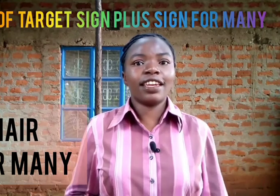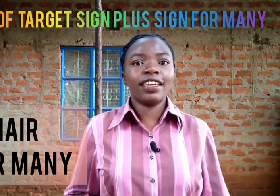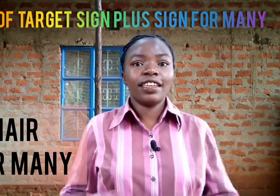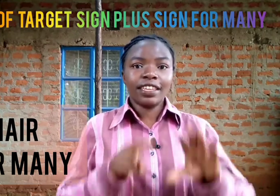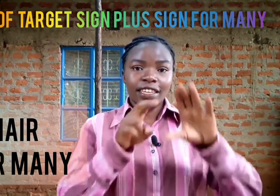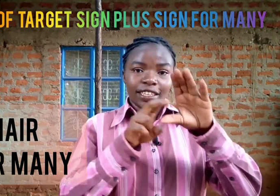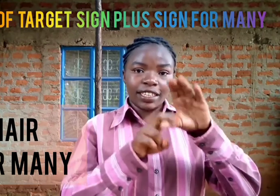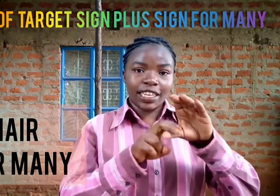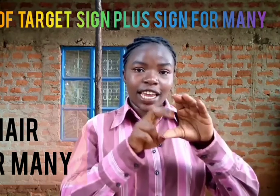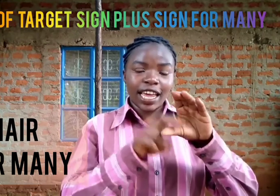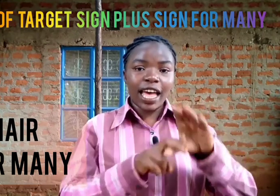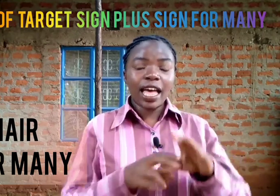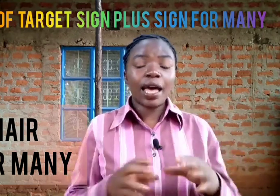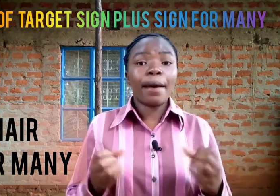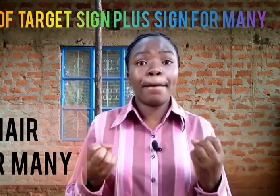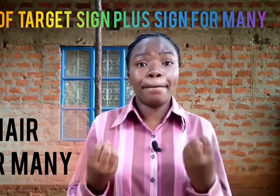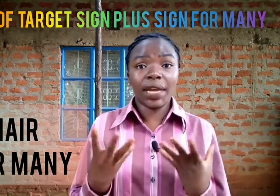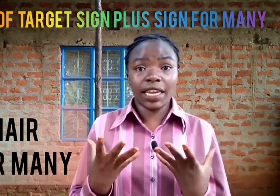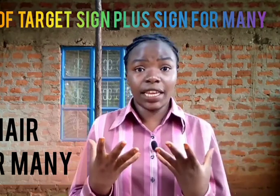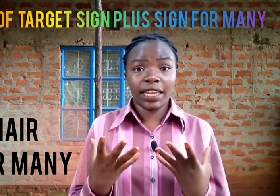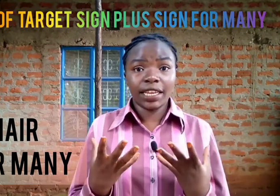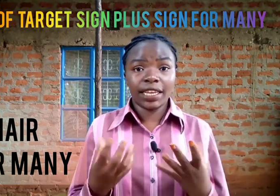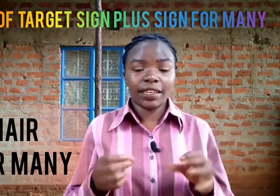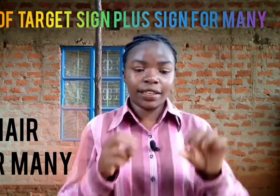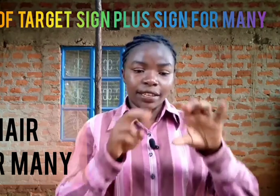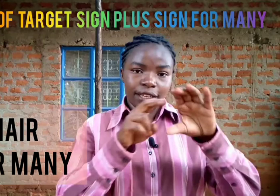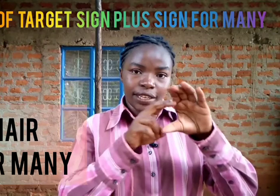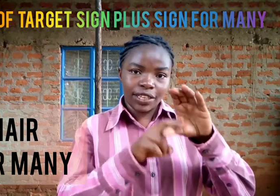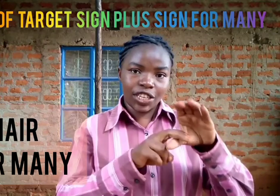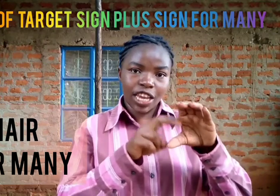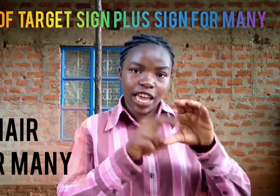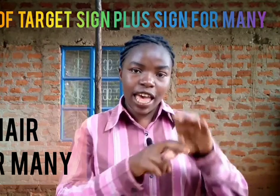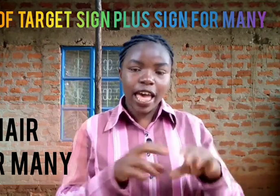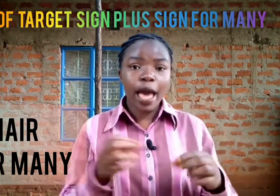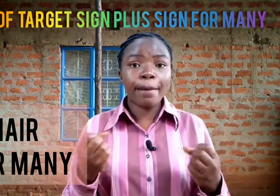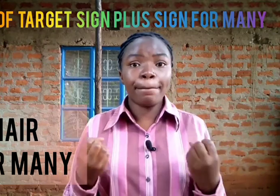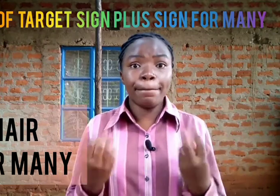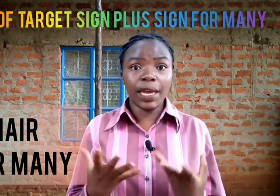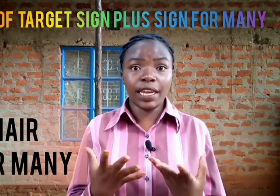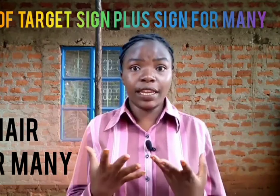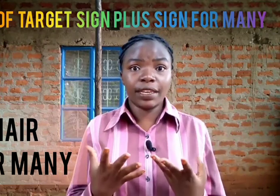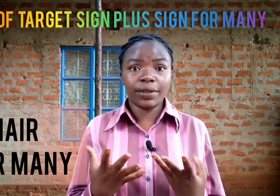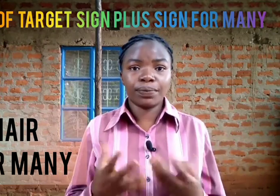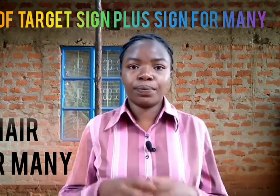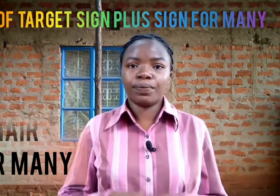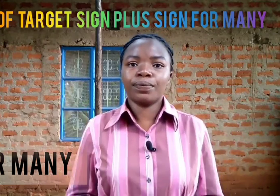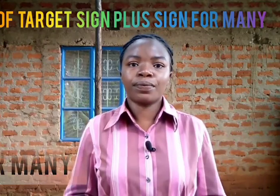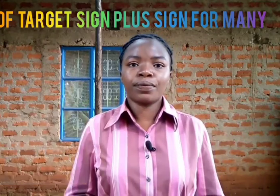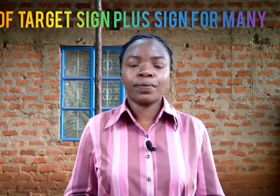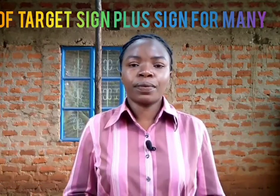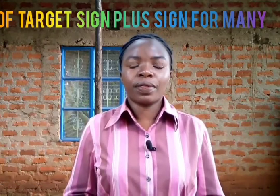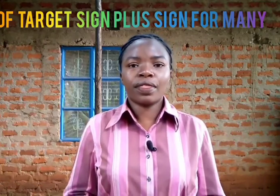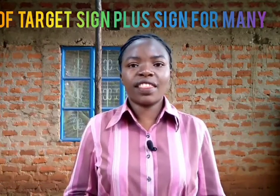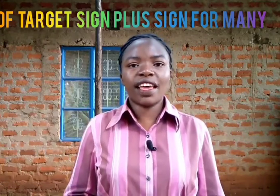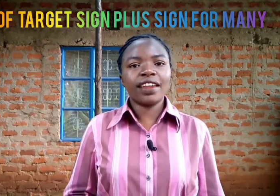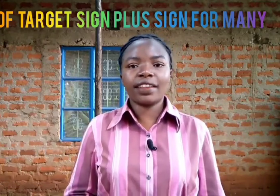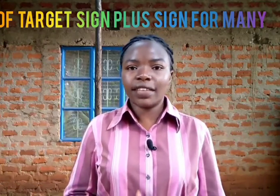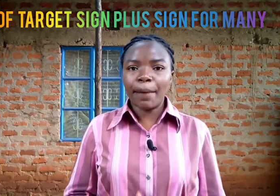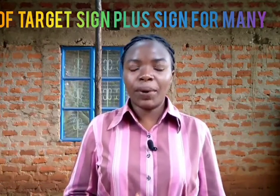chairmeni. Chairmeni. The third example,